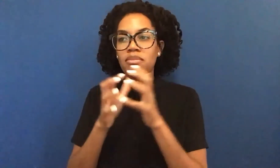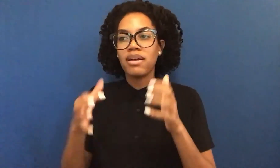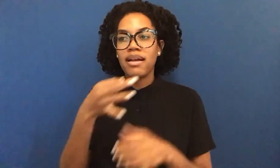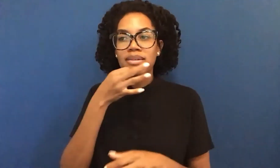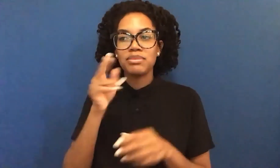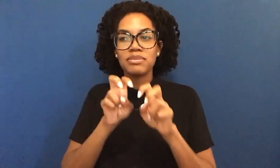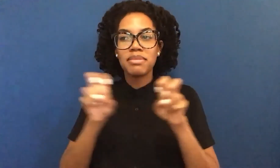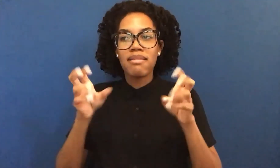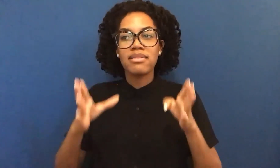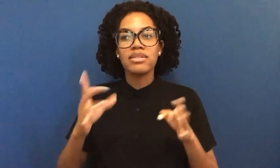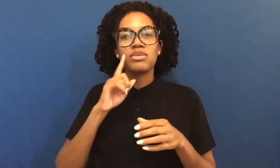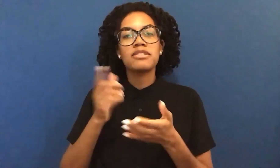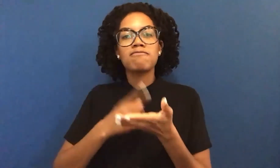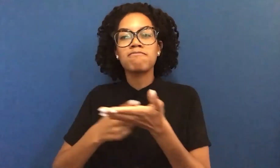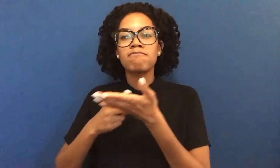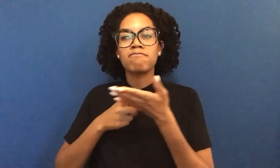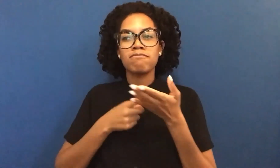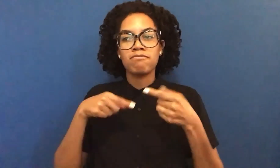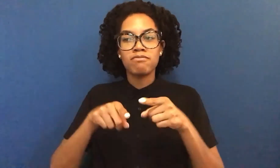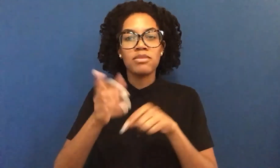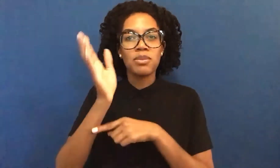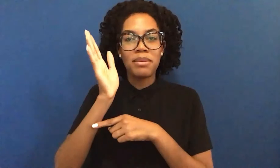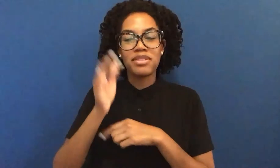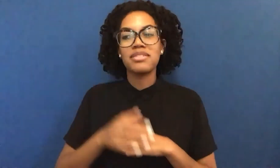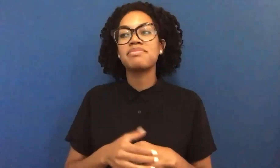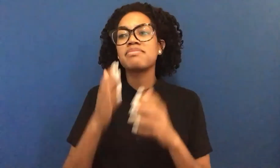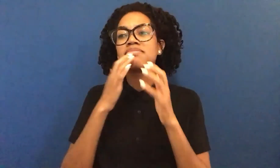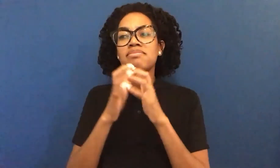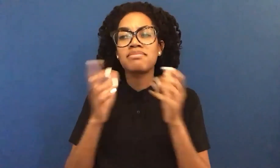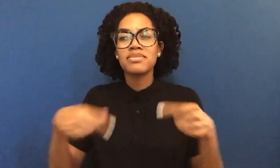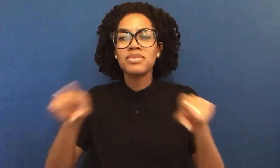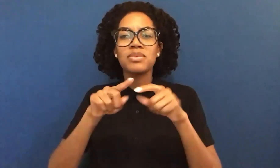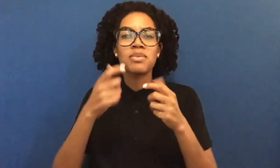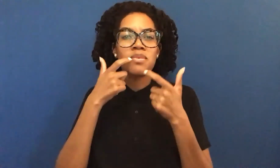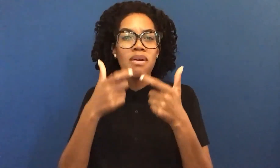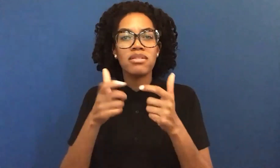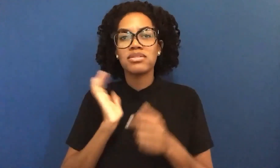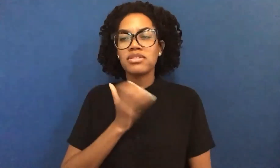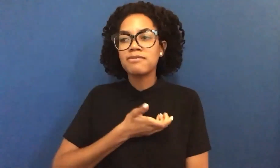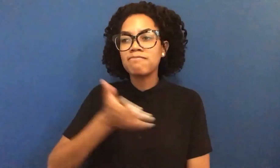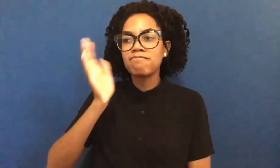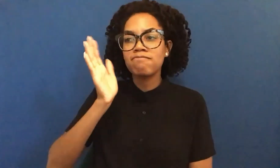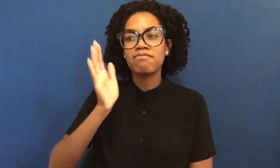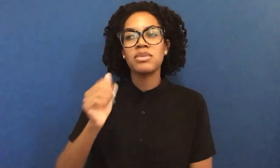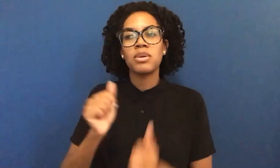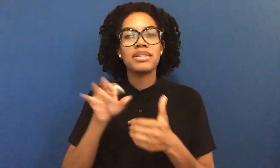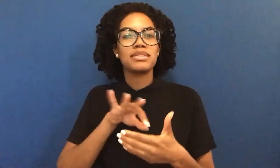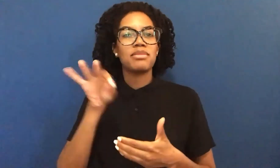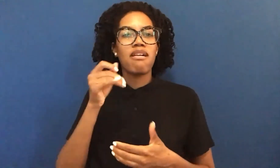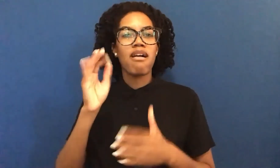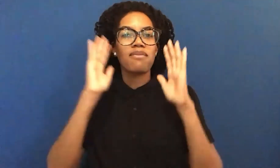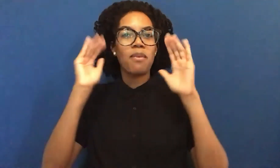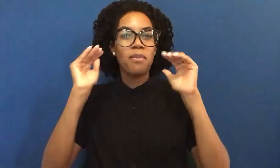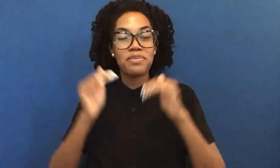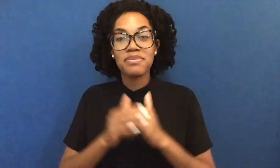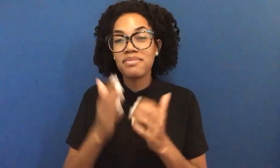to create a virtual spirit of unity at AIDSWatch and a spirit of hope as well. And mostly, thank you for bringing